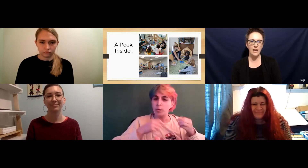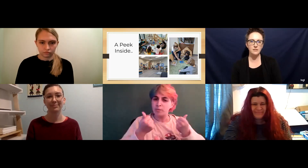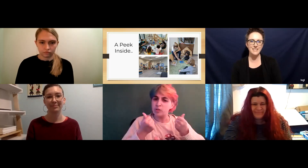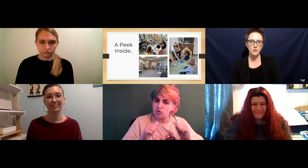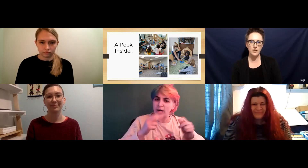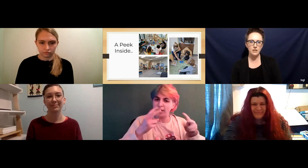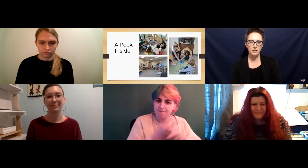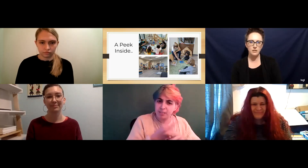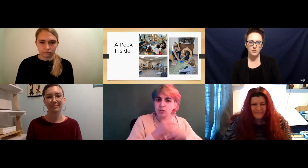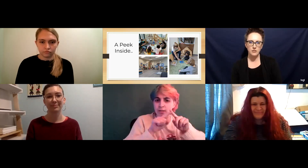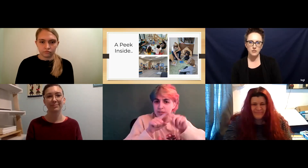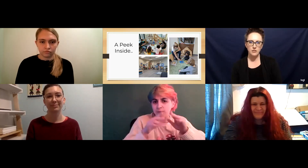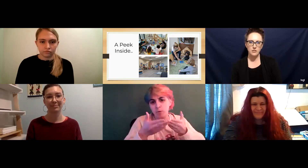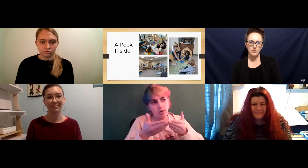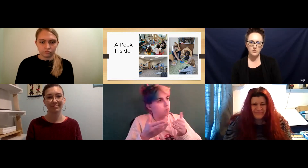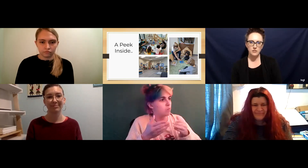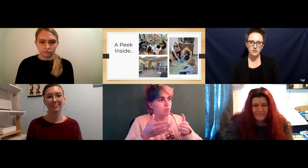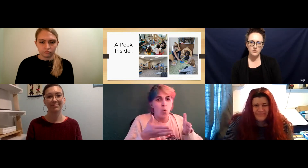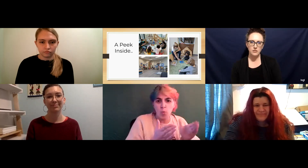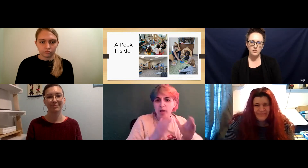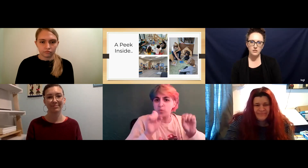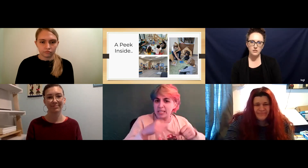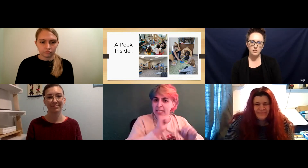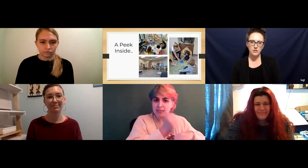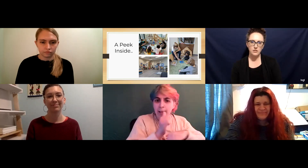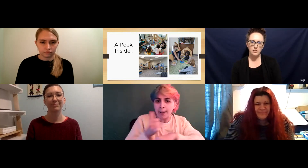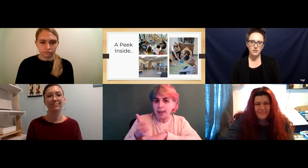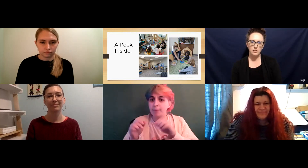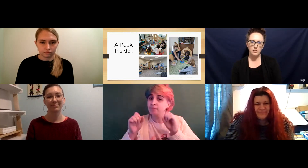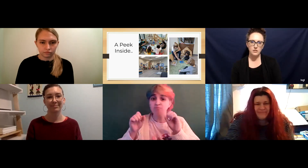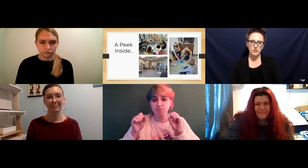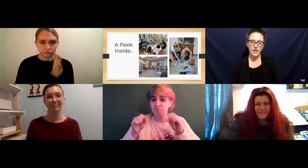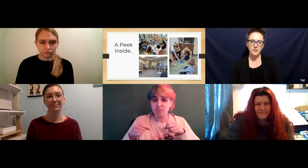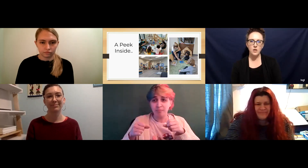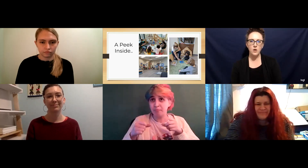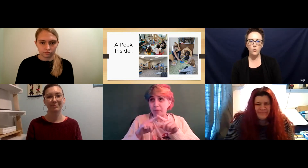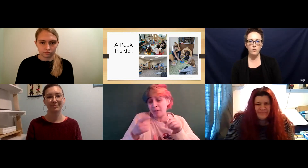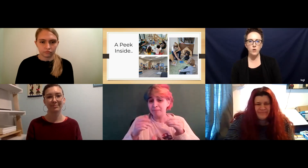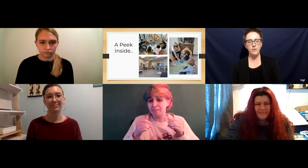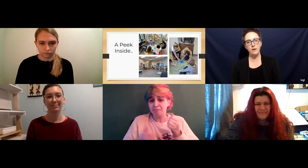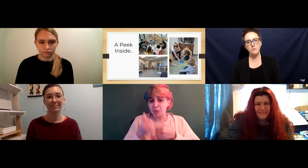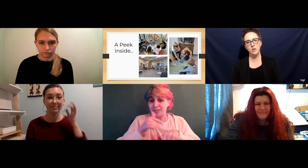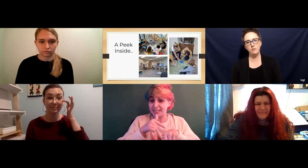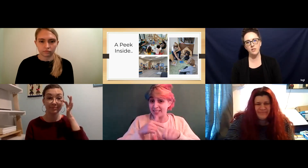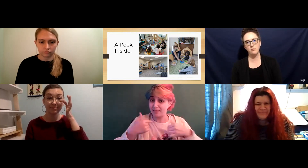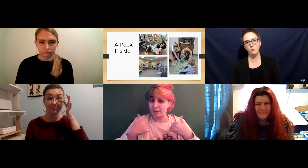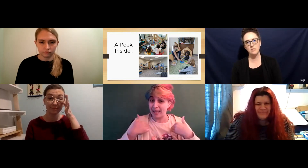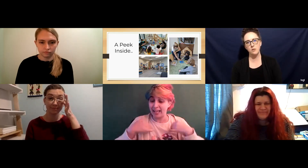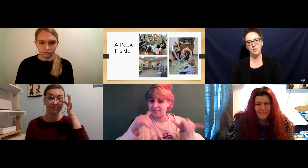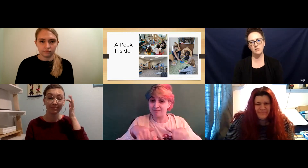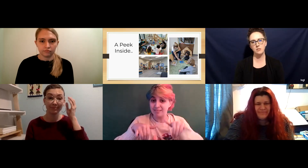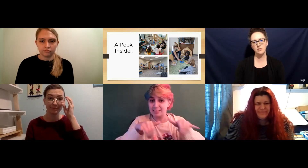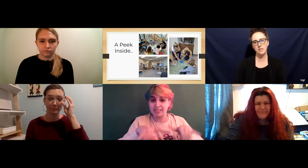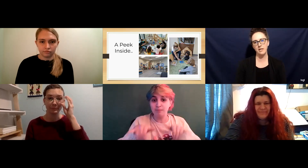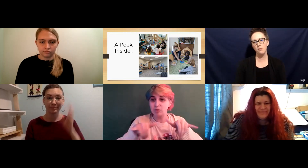be child-centric. And so we work with them to try to figure out different ways that we